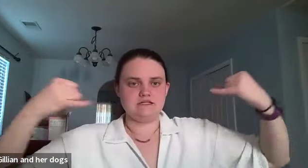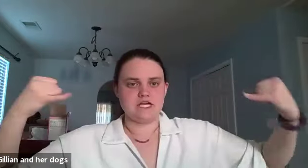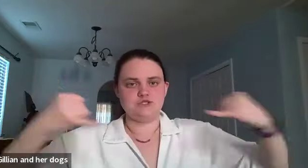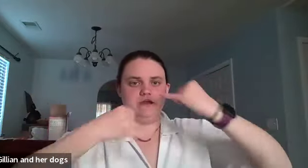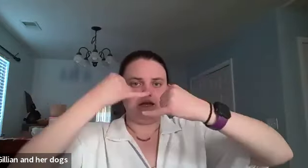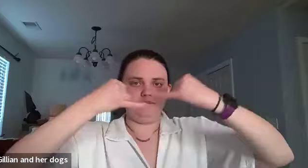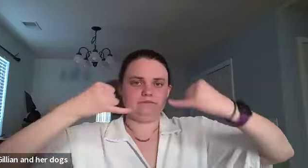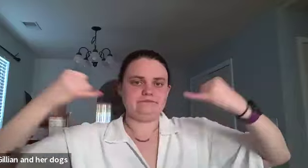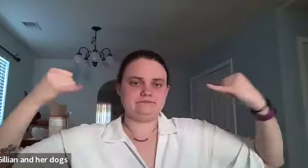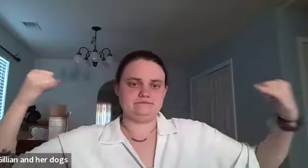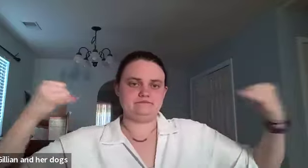Pasta slash spaghetti.